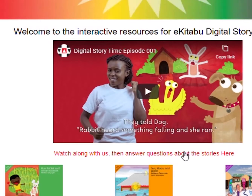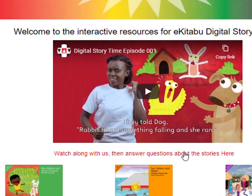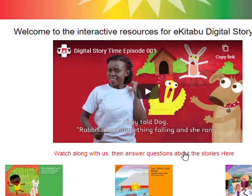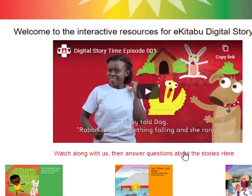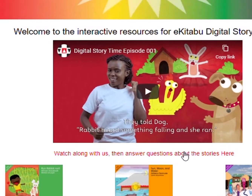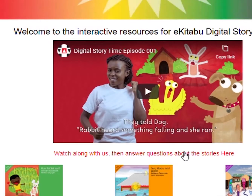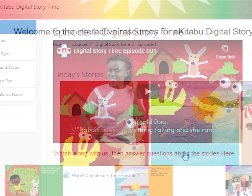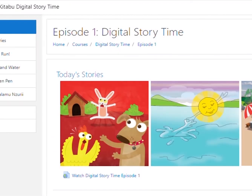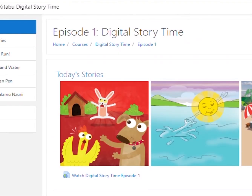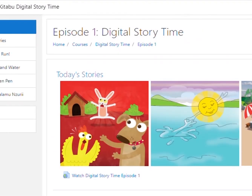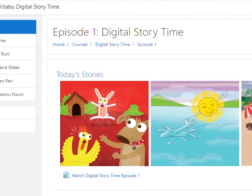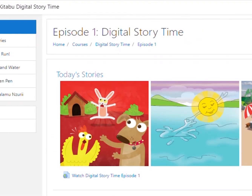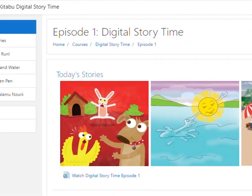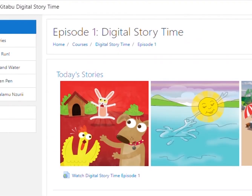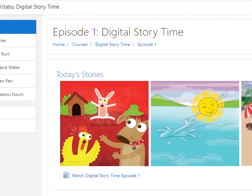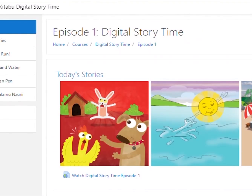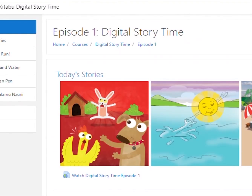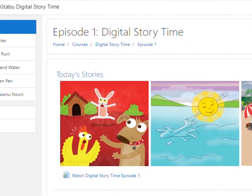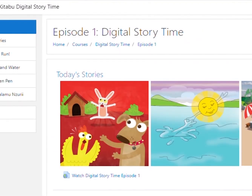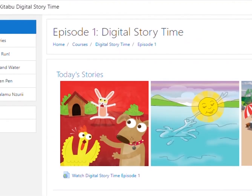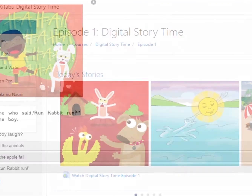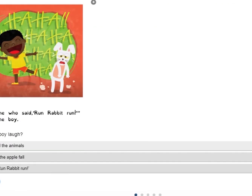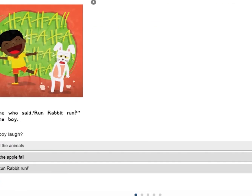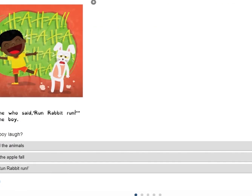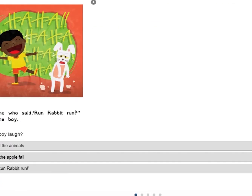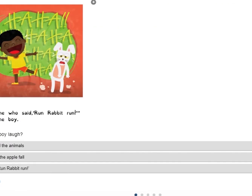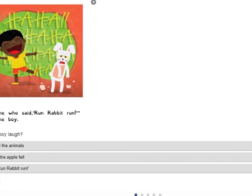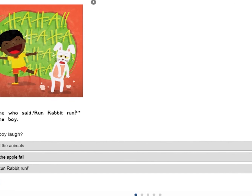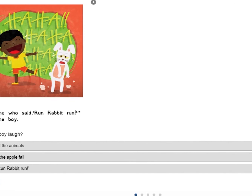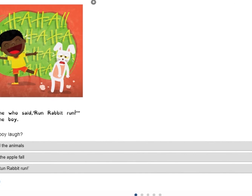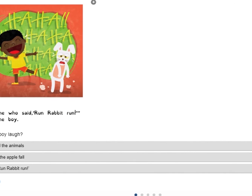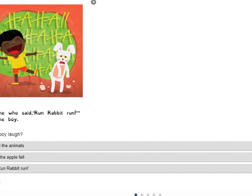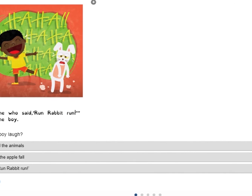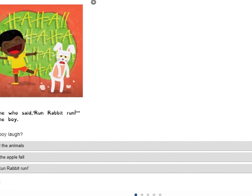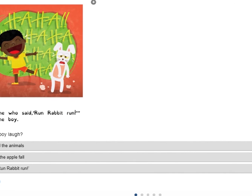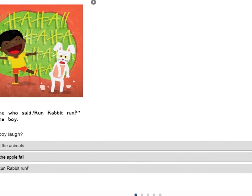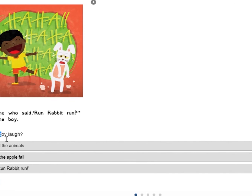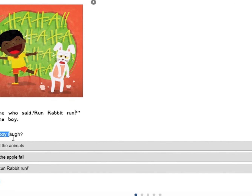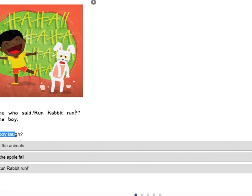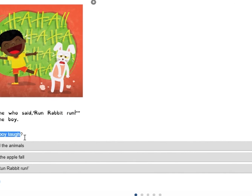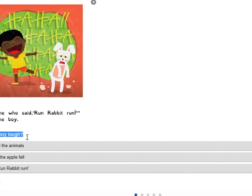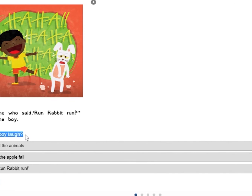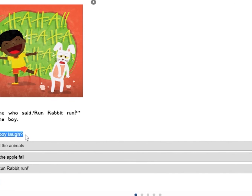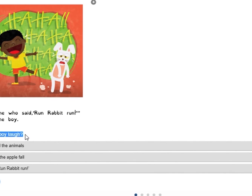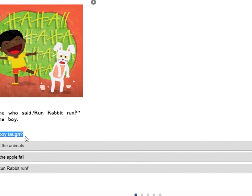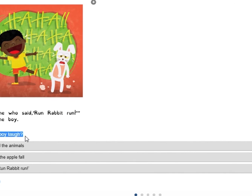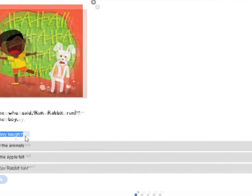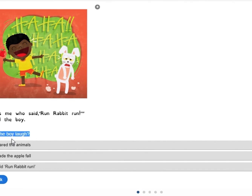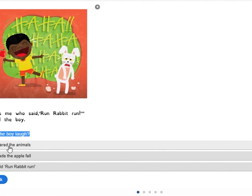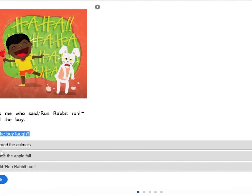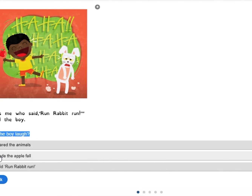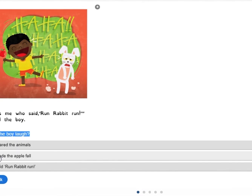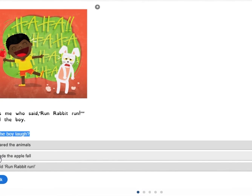Test yourself in answering the questions in every storybook and get instant results.